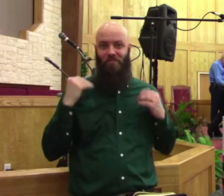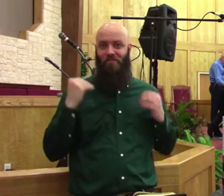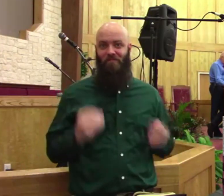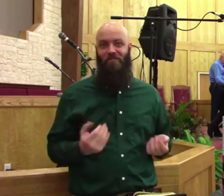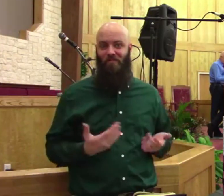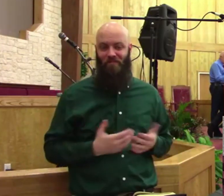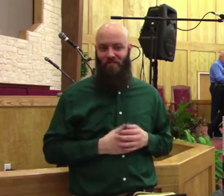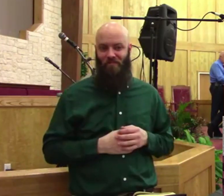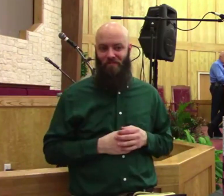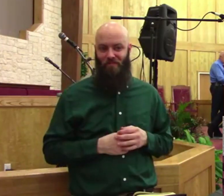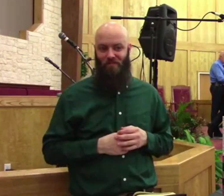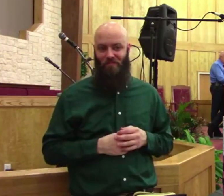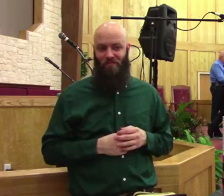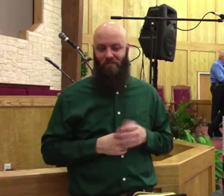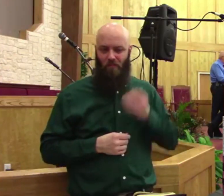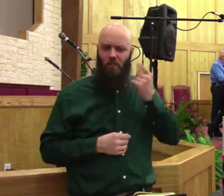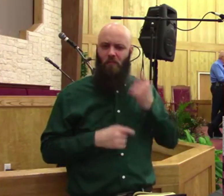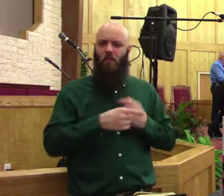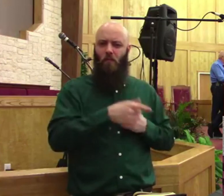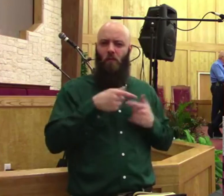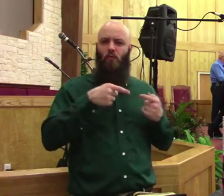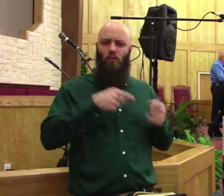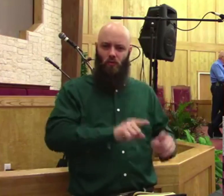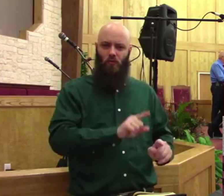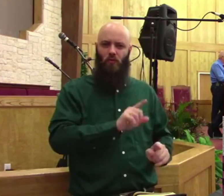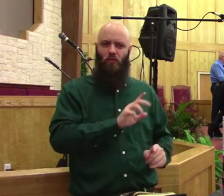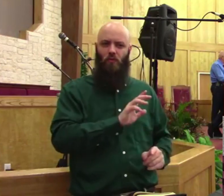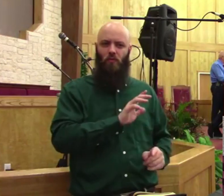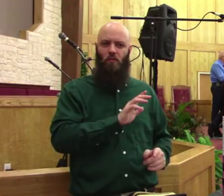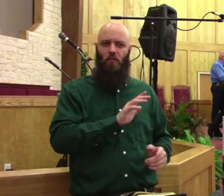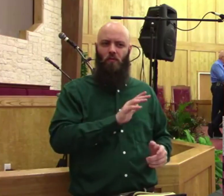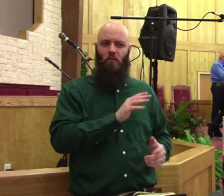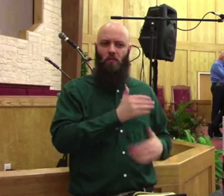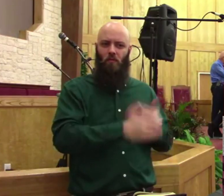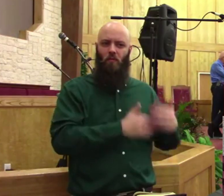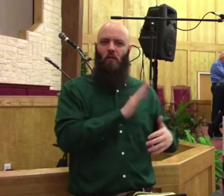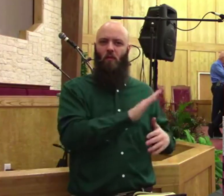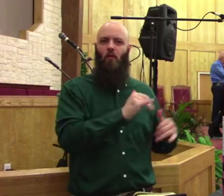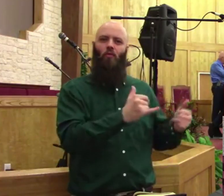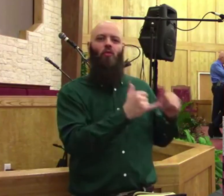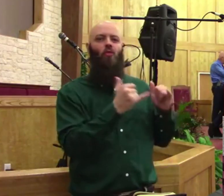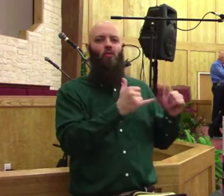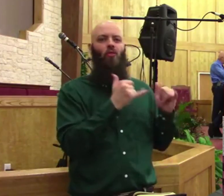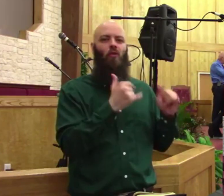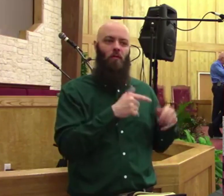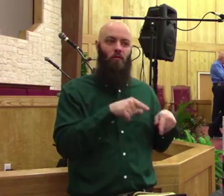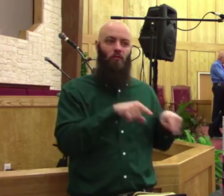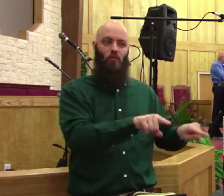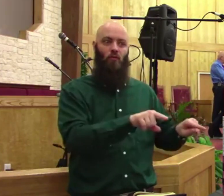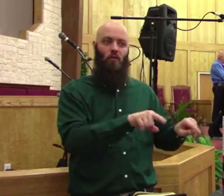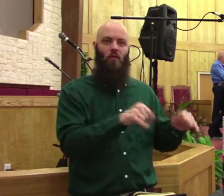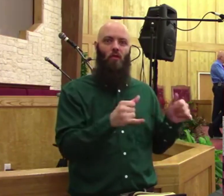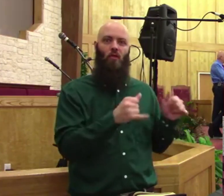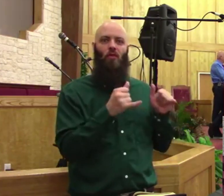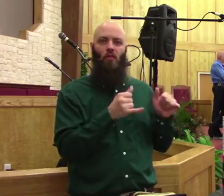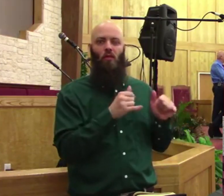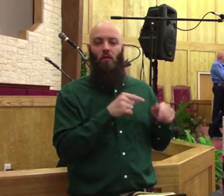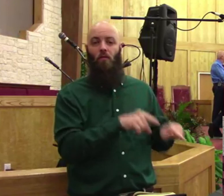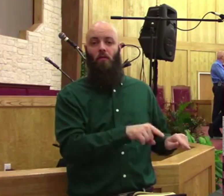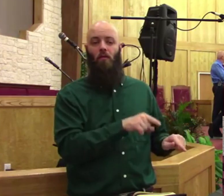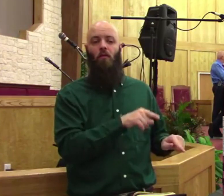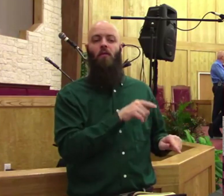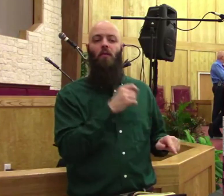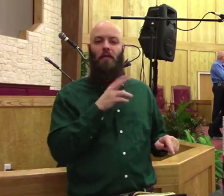While they are in this revelry, while they are in this party,